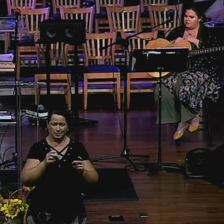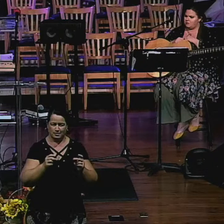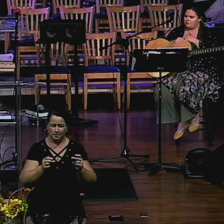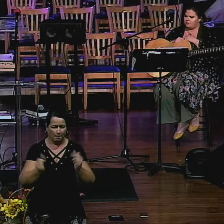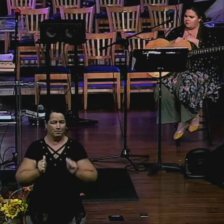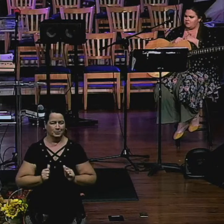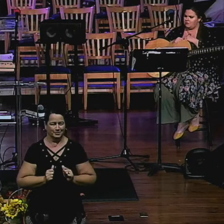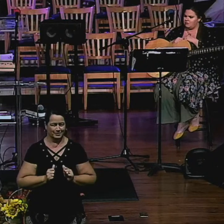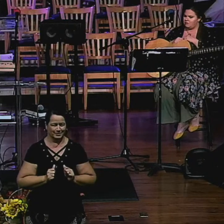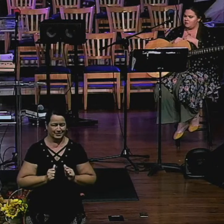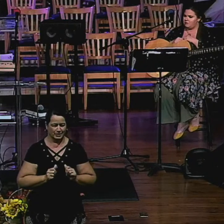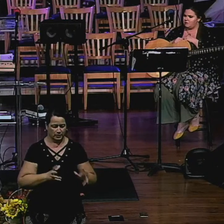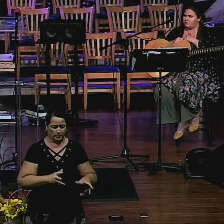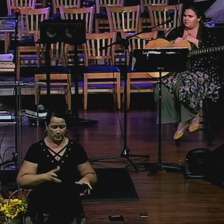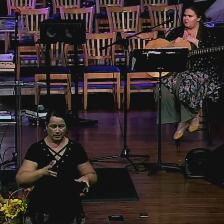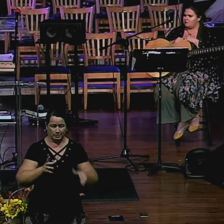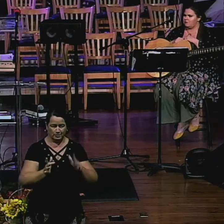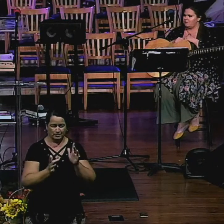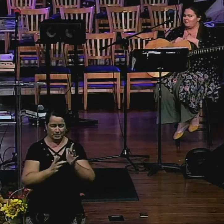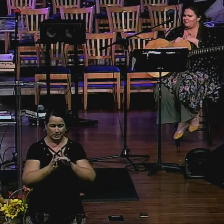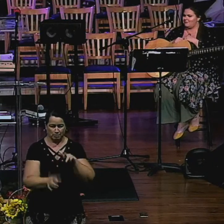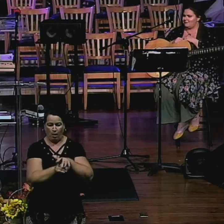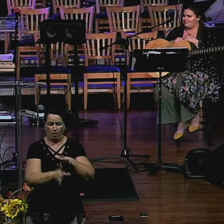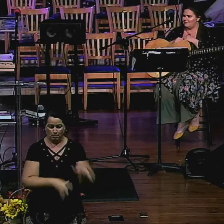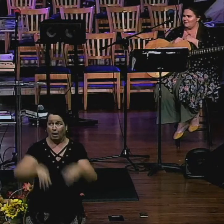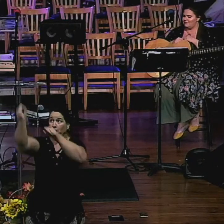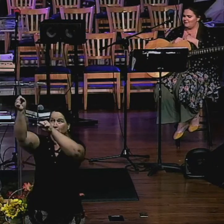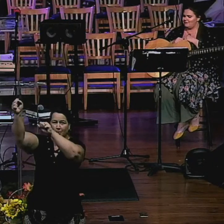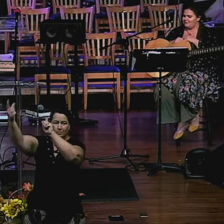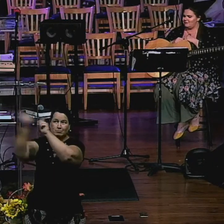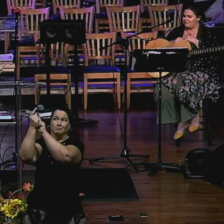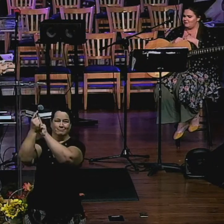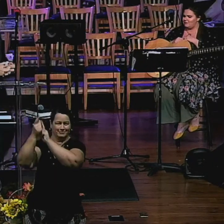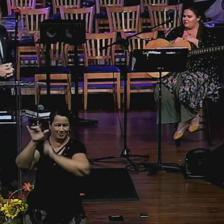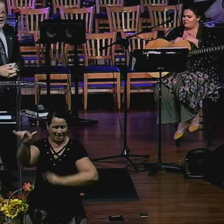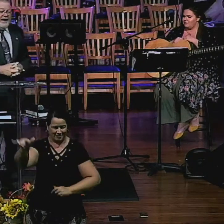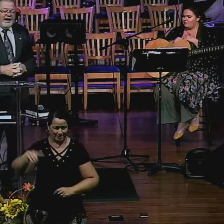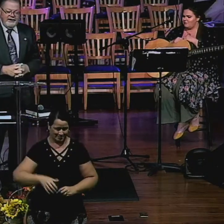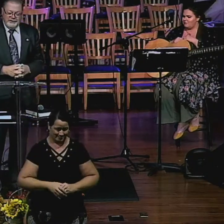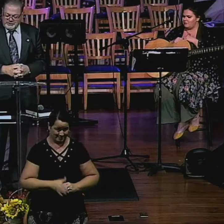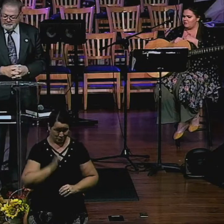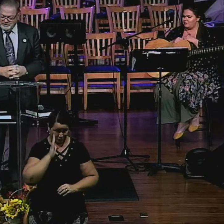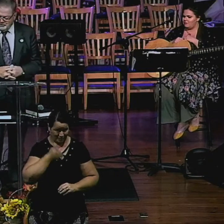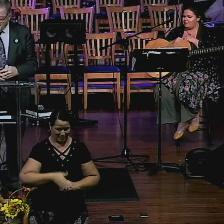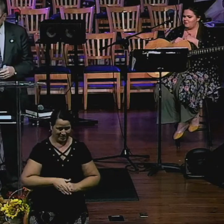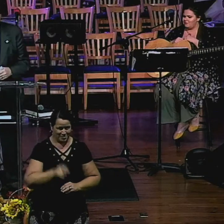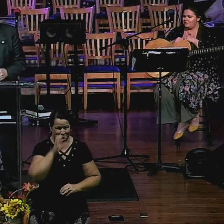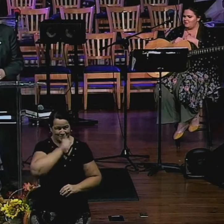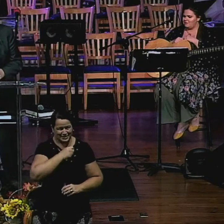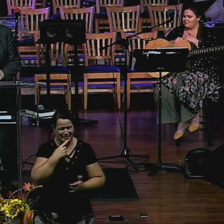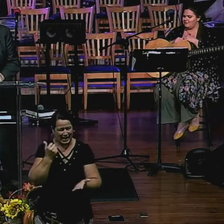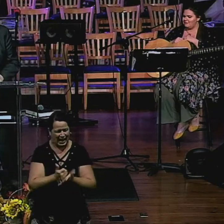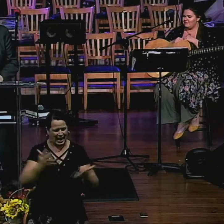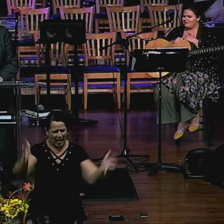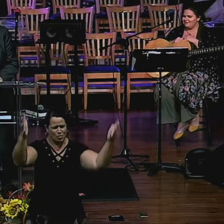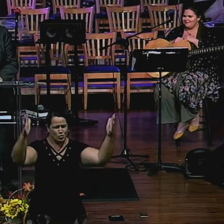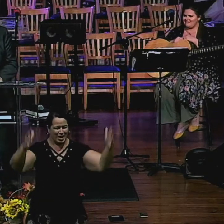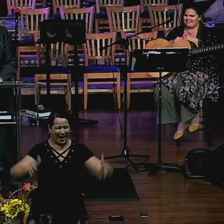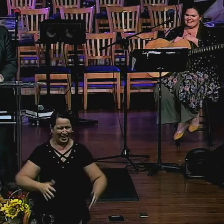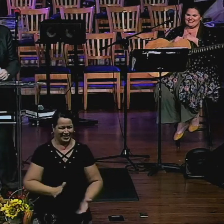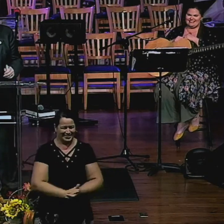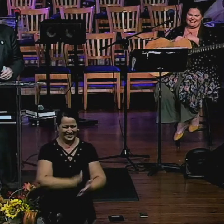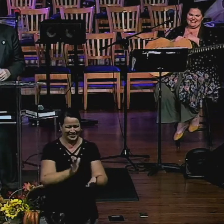nanosecond. Zoom, bang, caught up to meet him forever and ever. You just missed a chance to say hallelujah. But